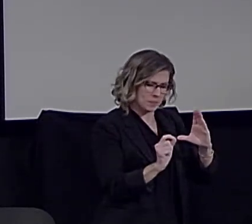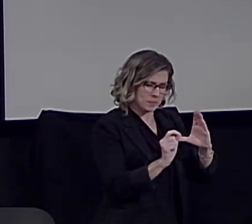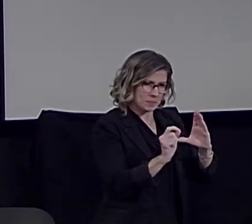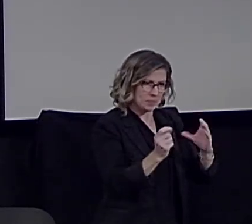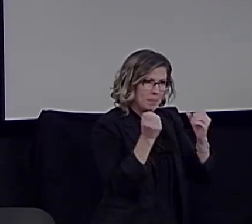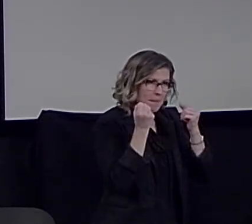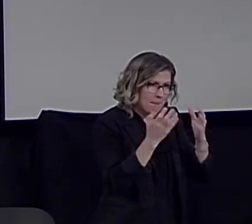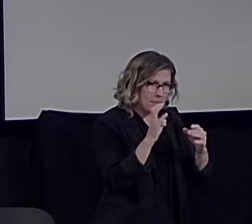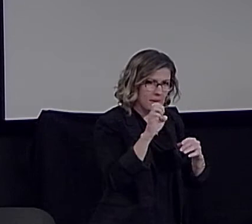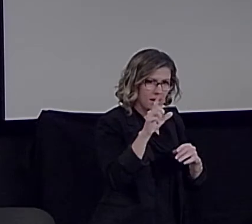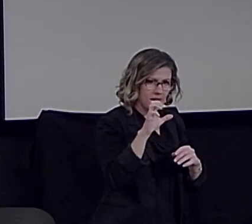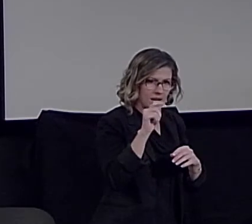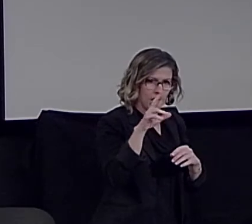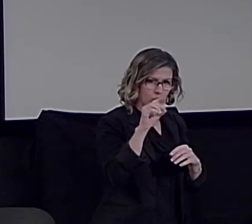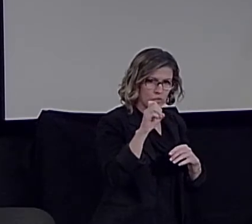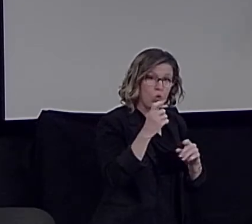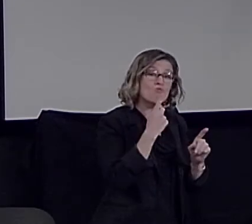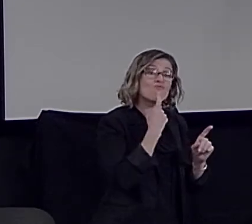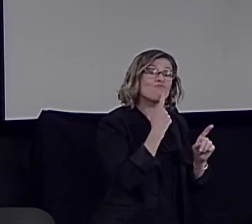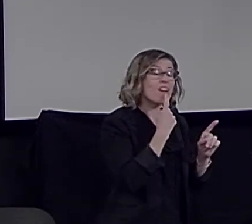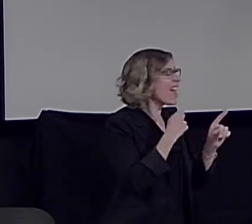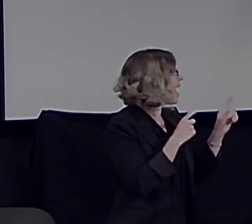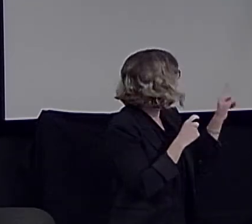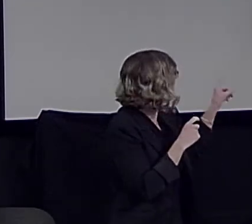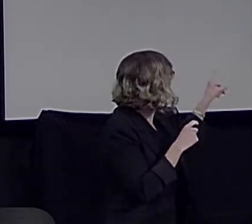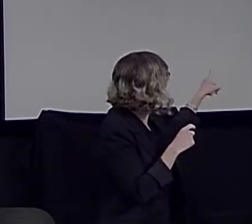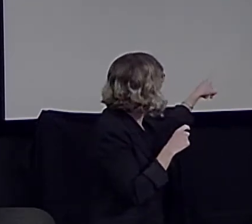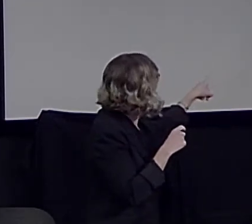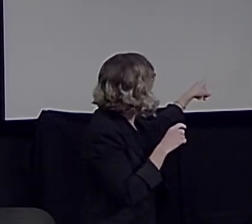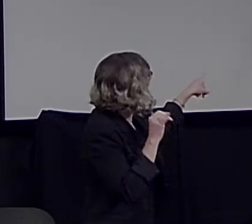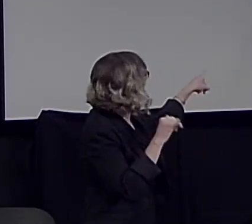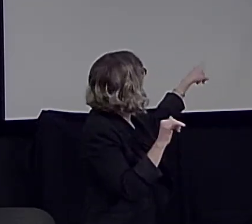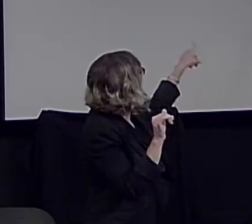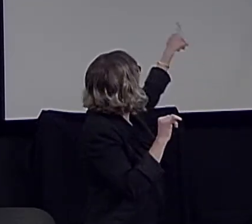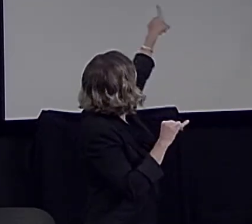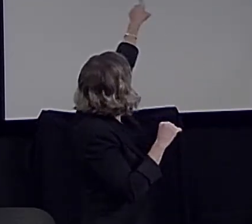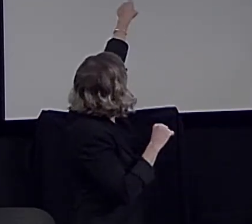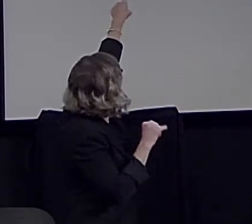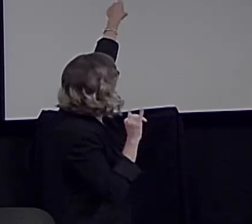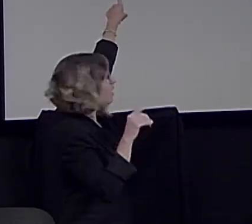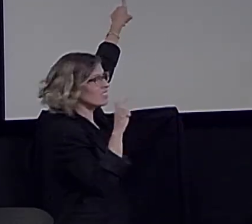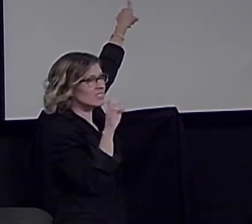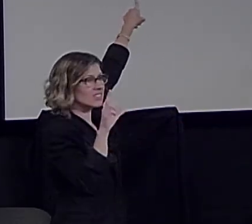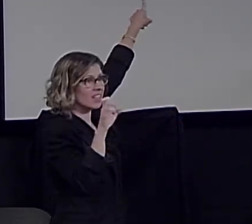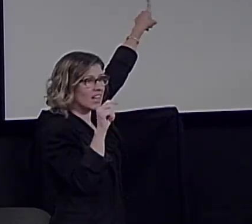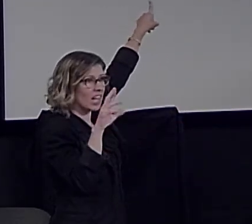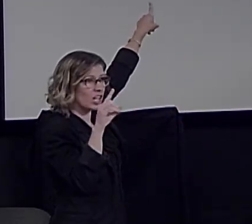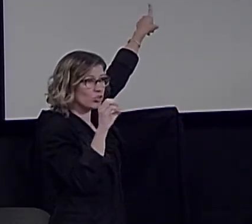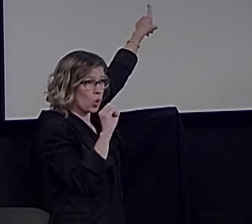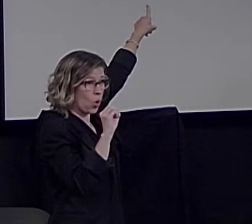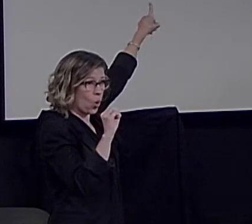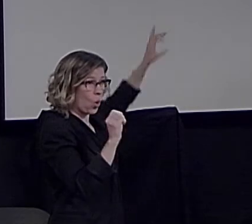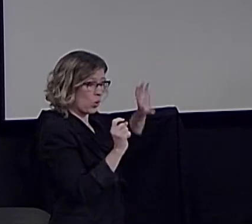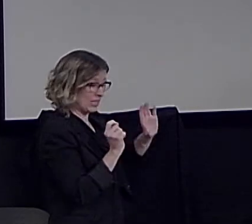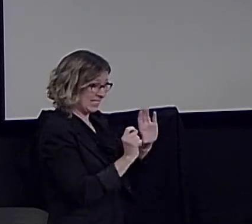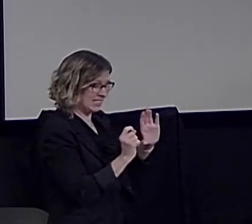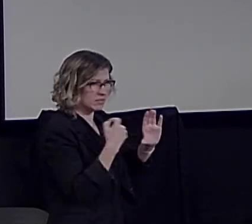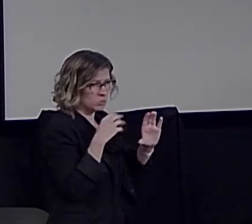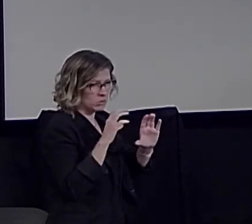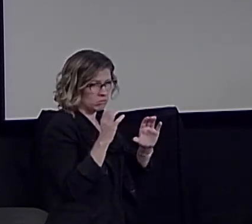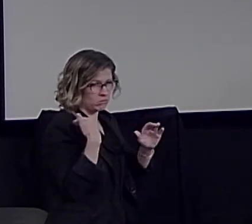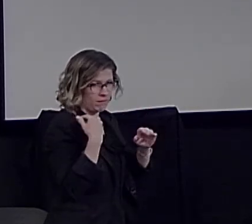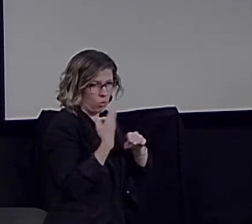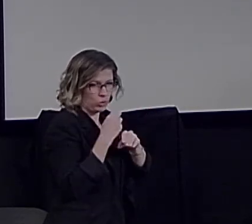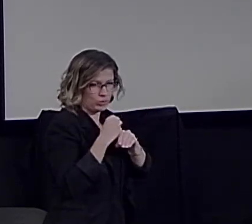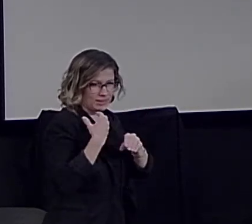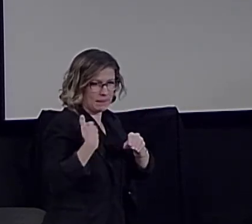are electrodes of the type which is shown there, but I already showed you before that we use in the monkey. So usually in Milano they